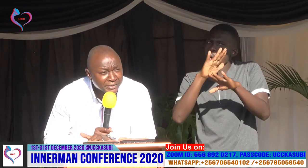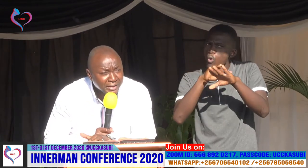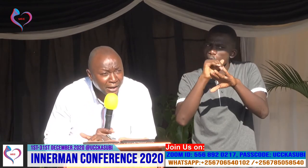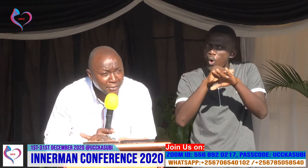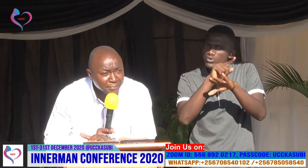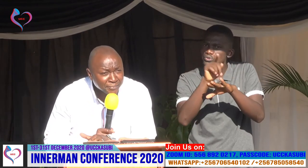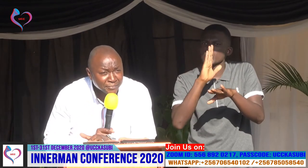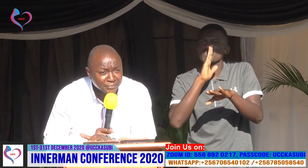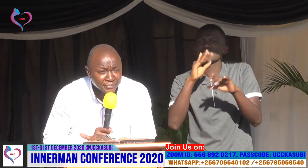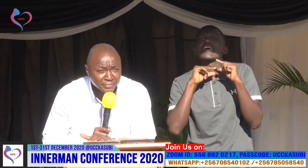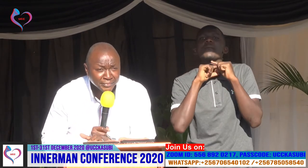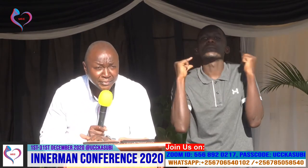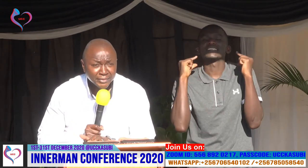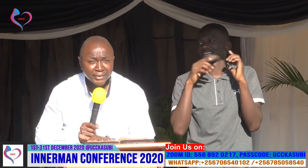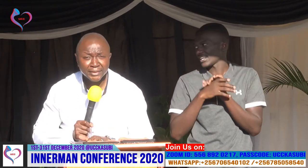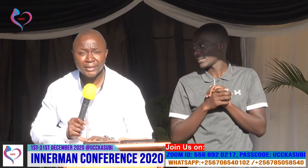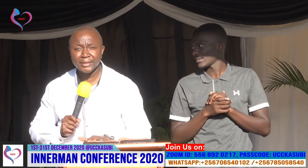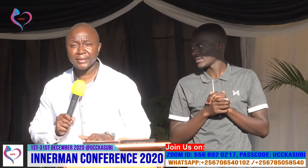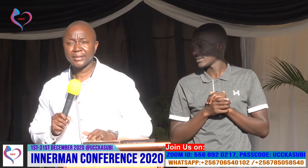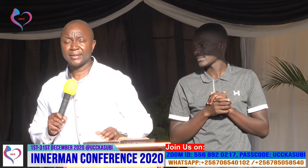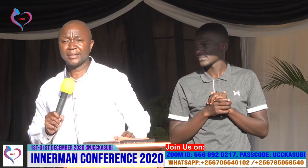a pastor? Do